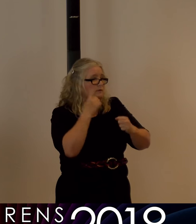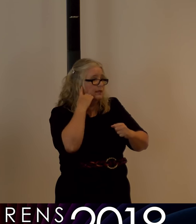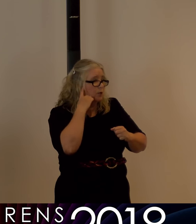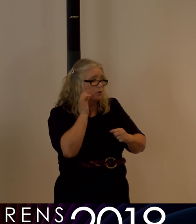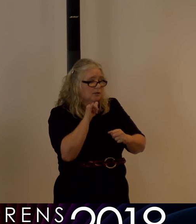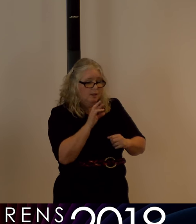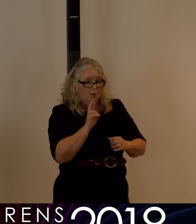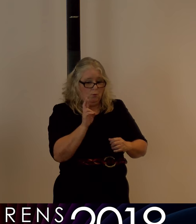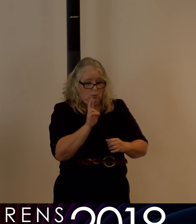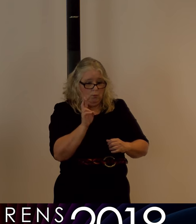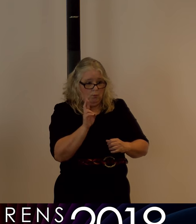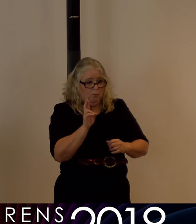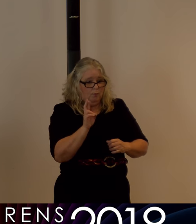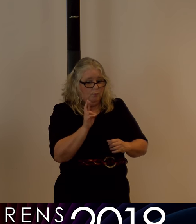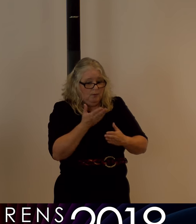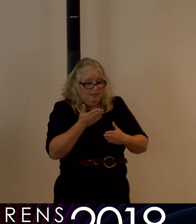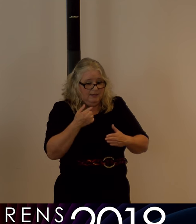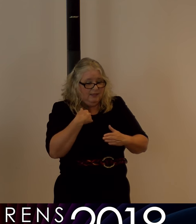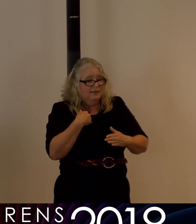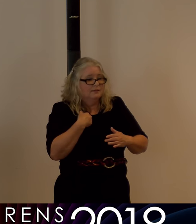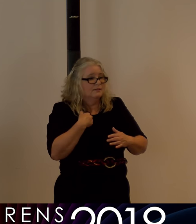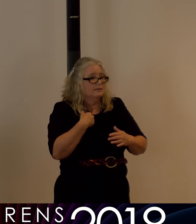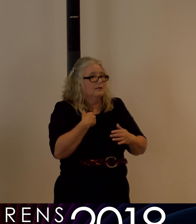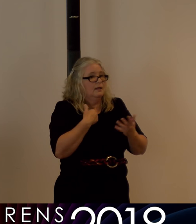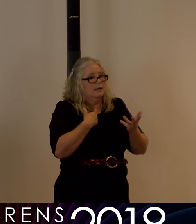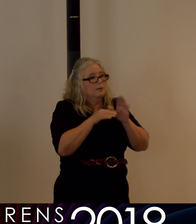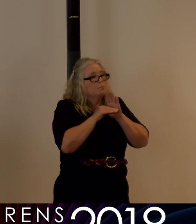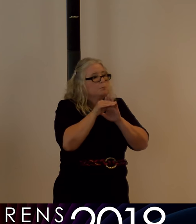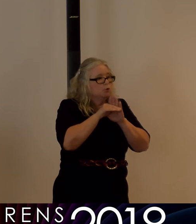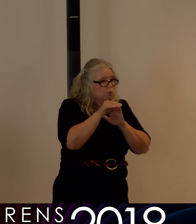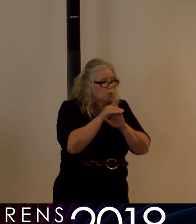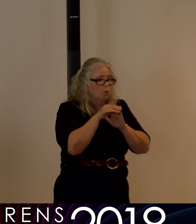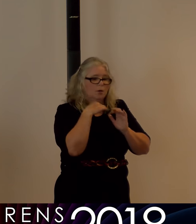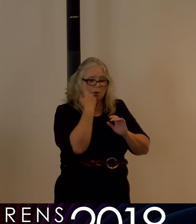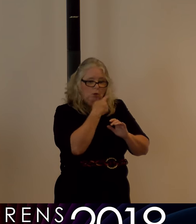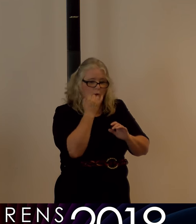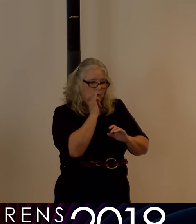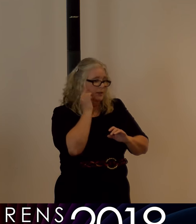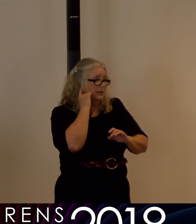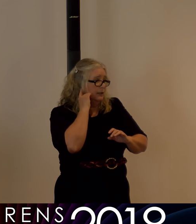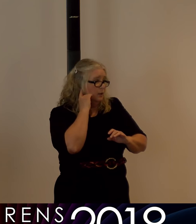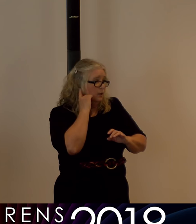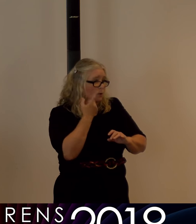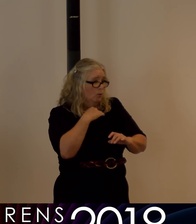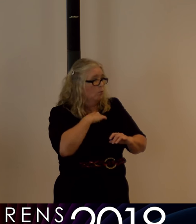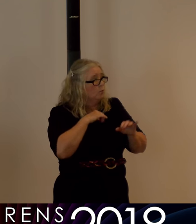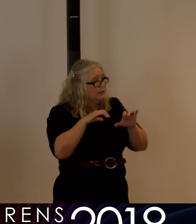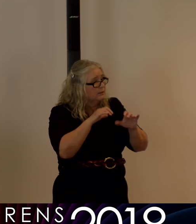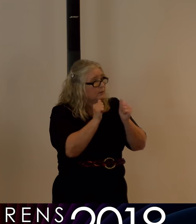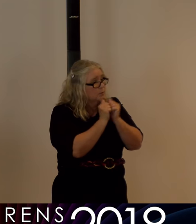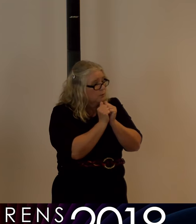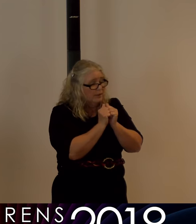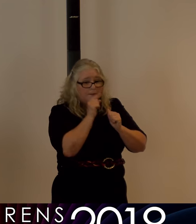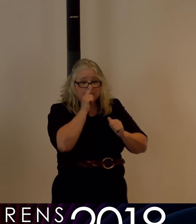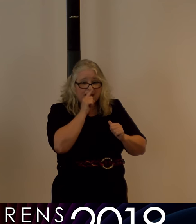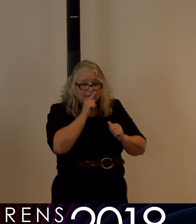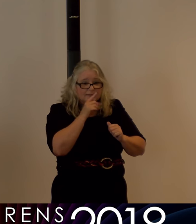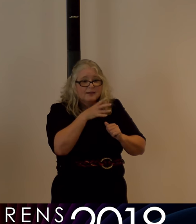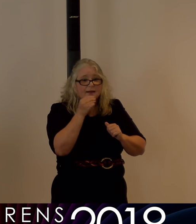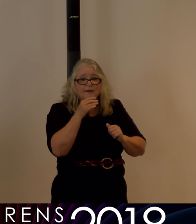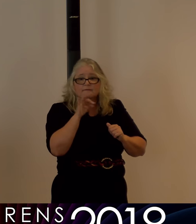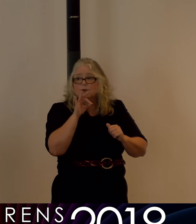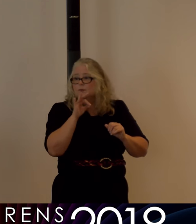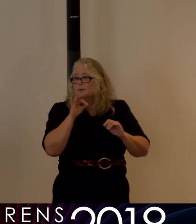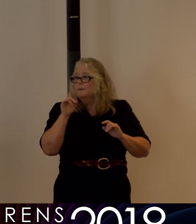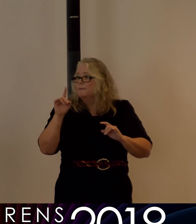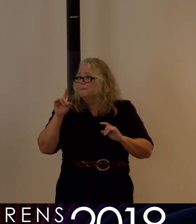is basically a mature-looking ear. Now, we did this in our mice and found, I'm going to